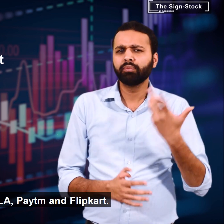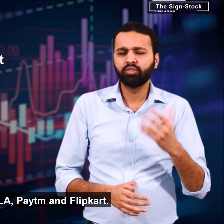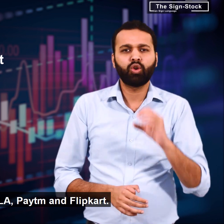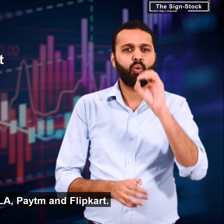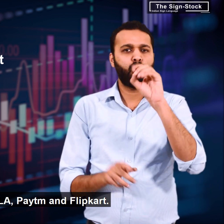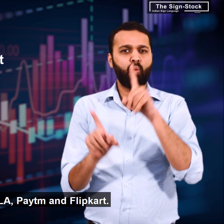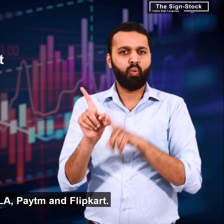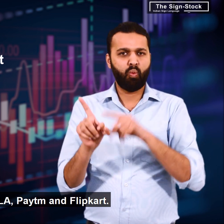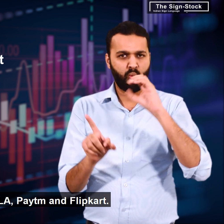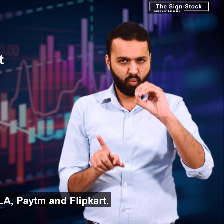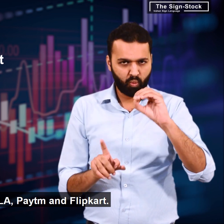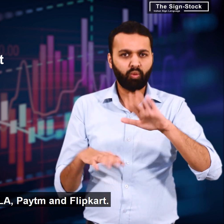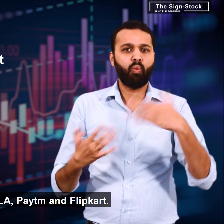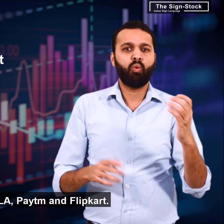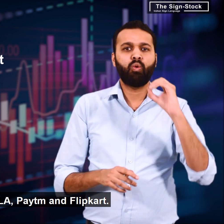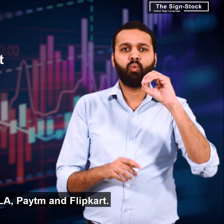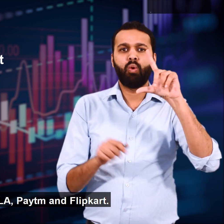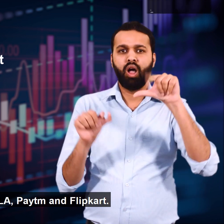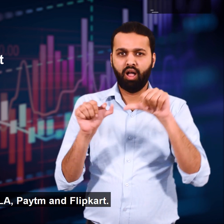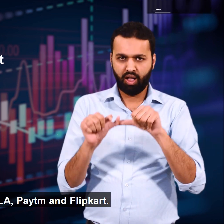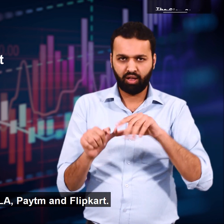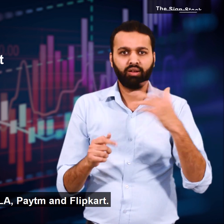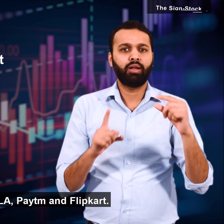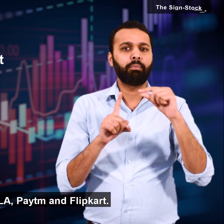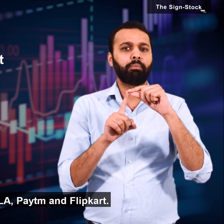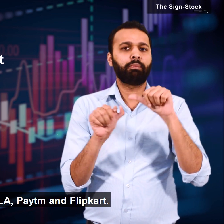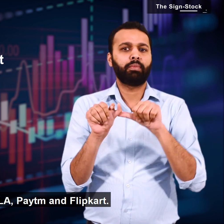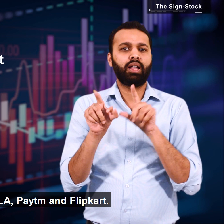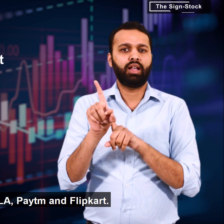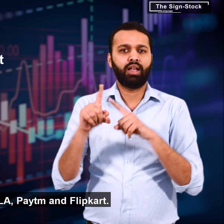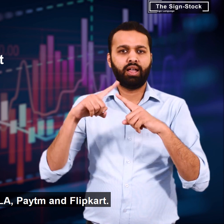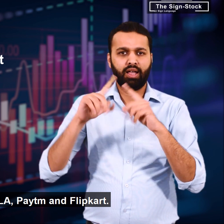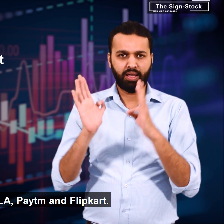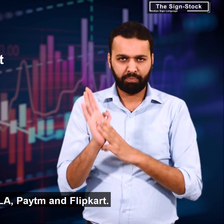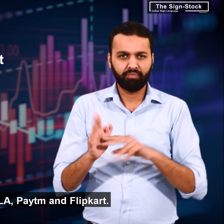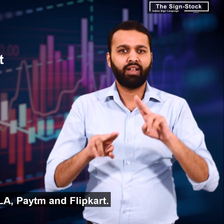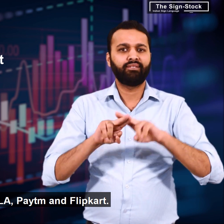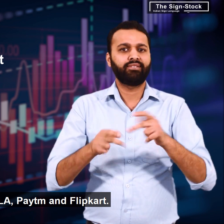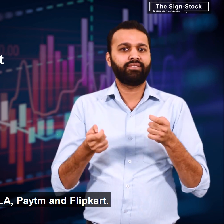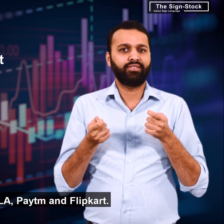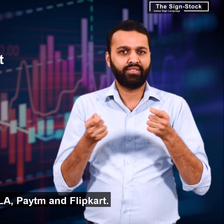They are Oyo, Ola, Paytm and Flipkart.